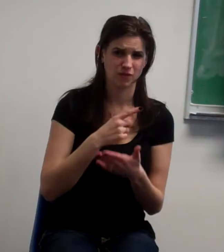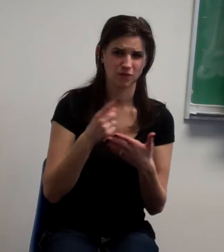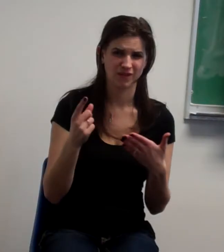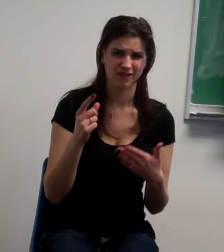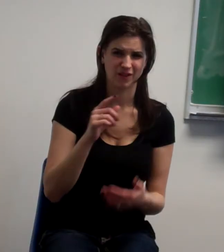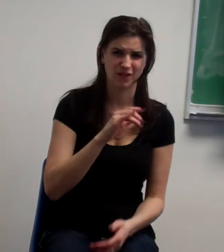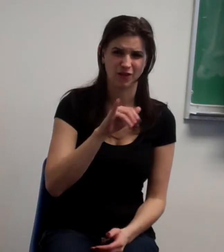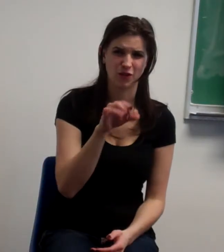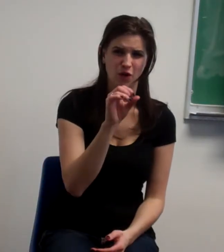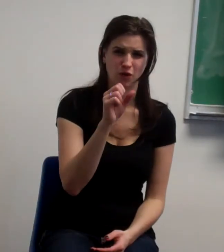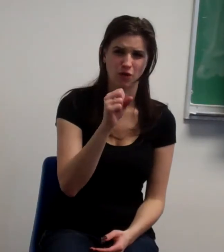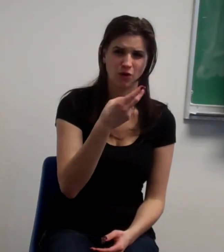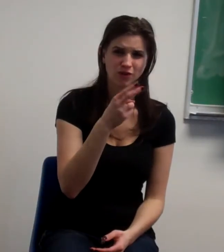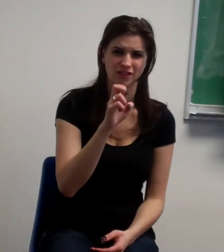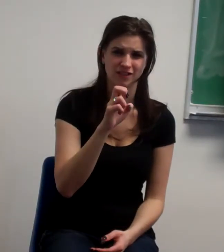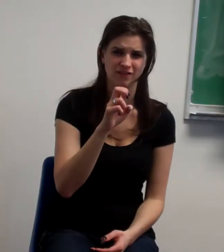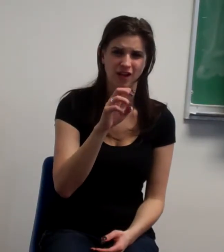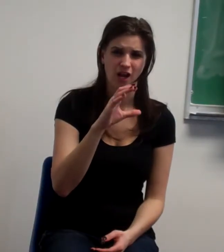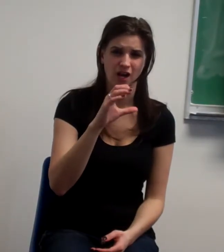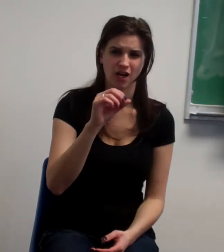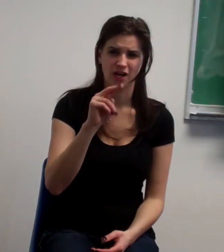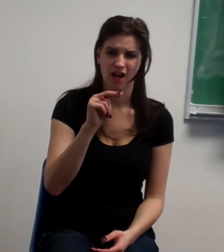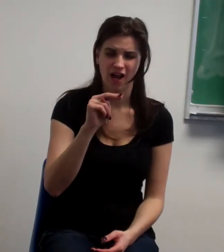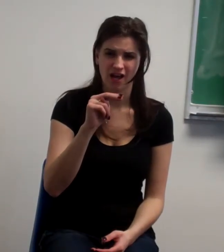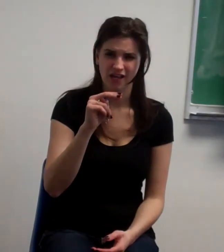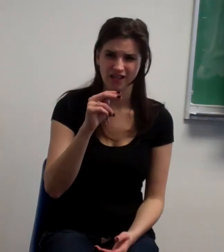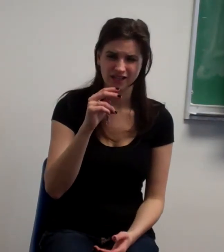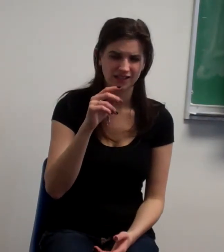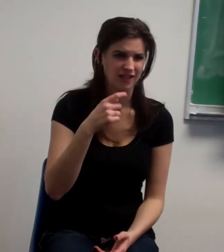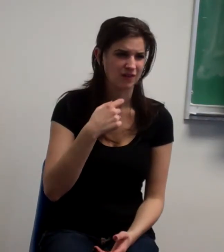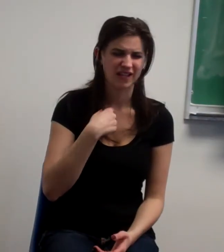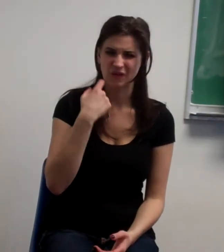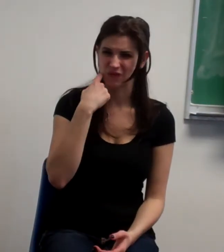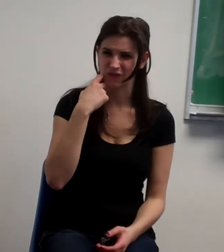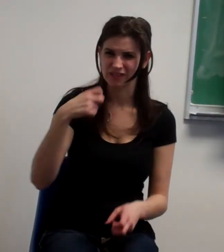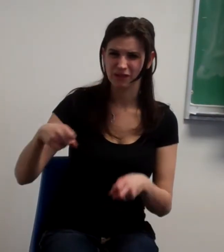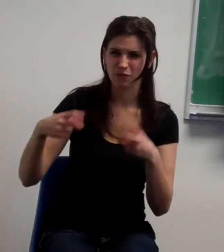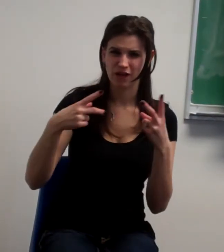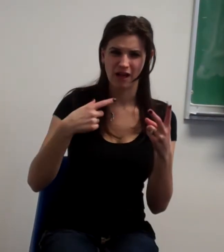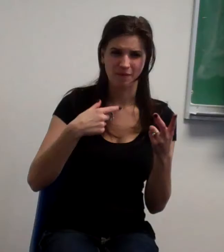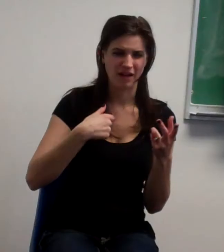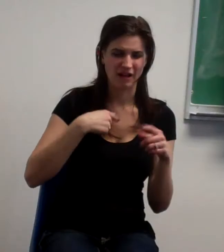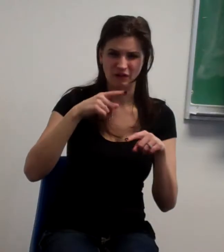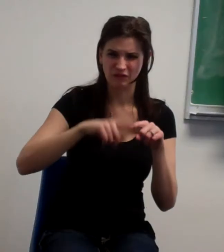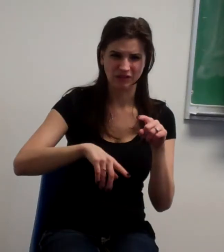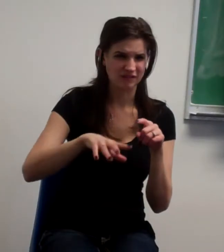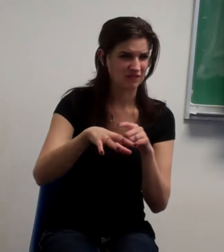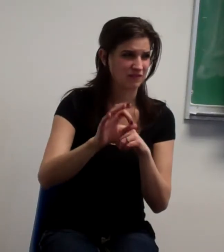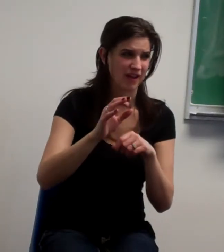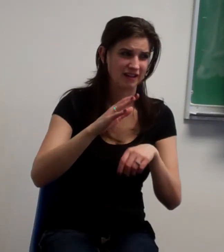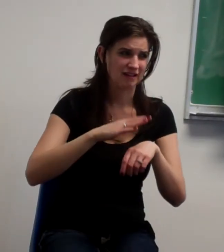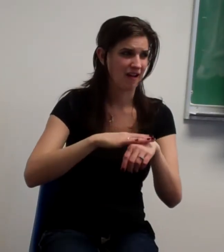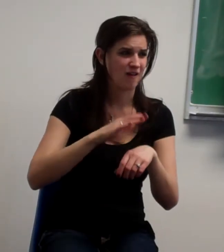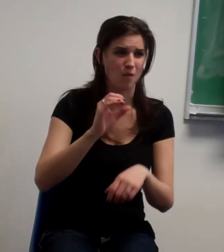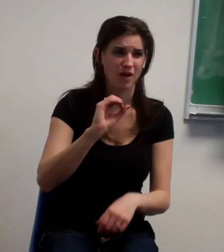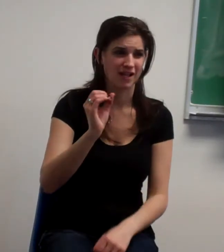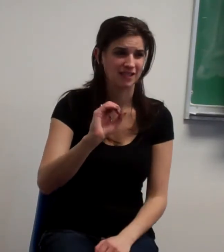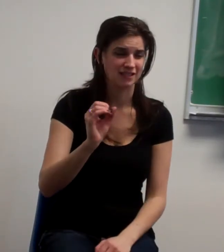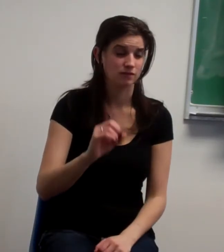Oasis, was that just recently put up? Because I went to go read it last week and it wasn't up on Oasis. No, it's been there for quite a